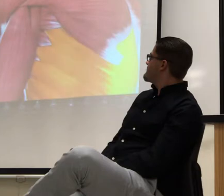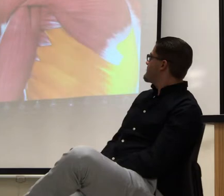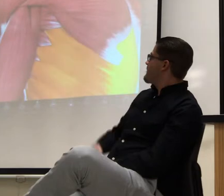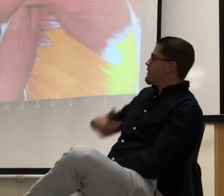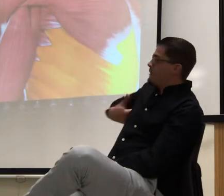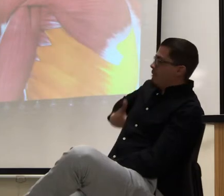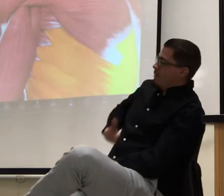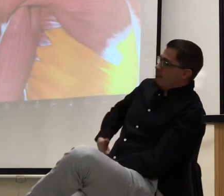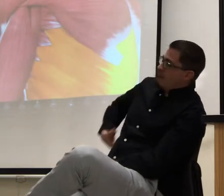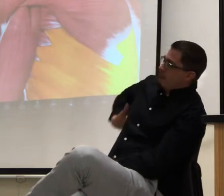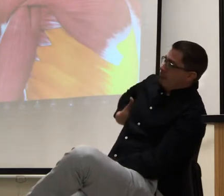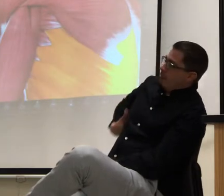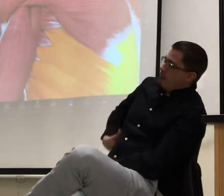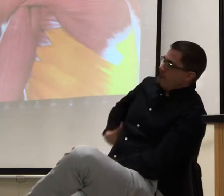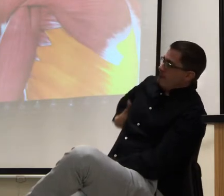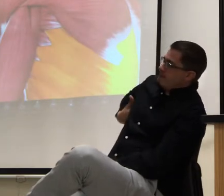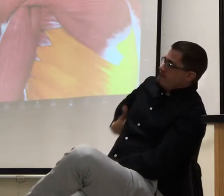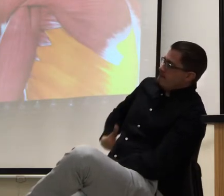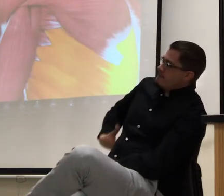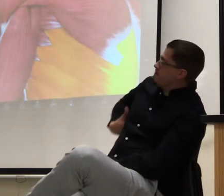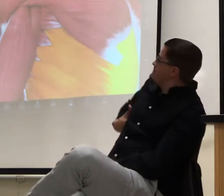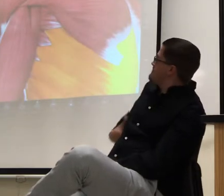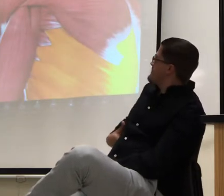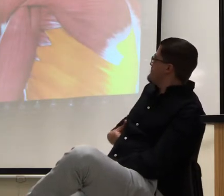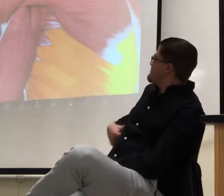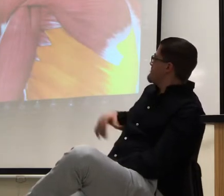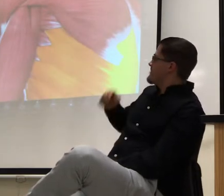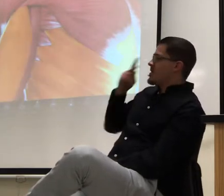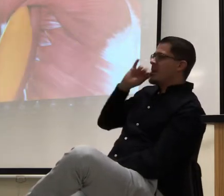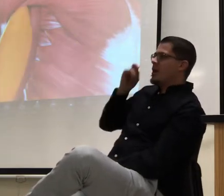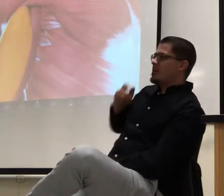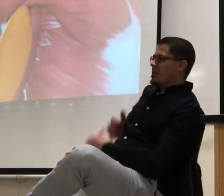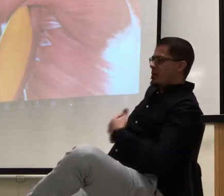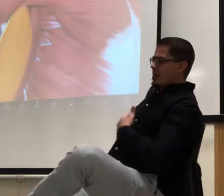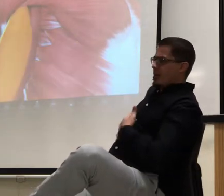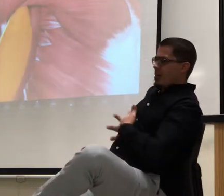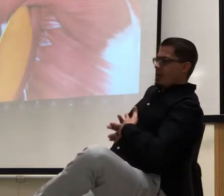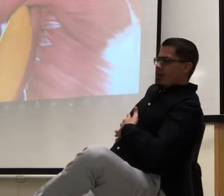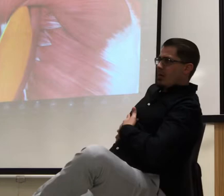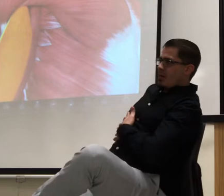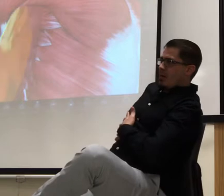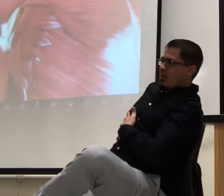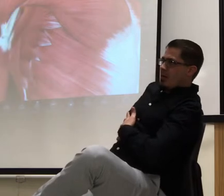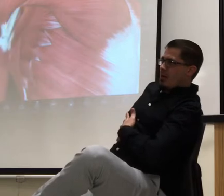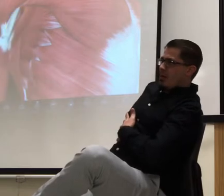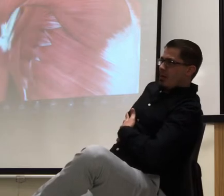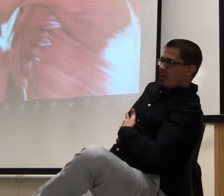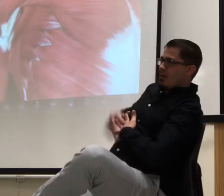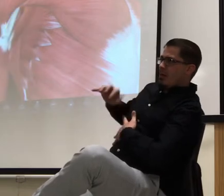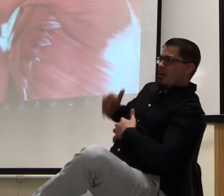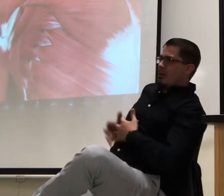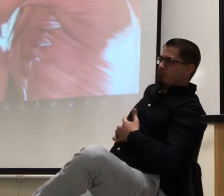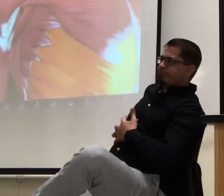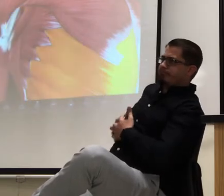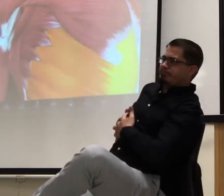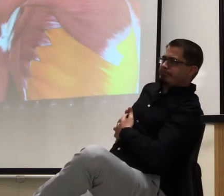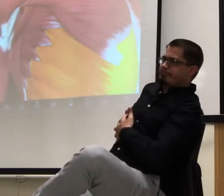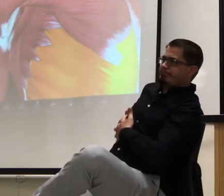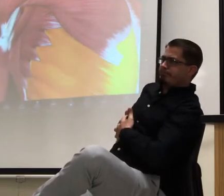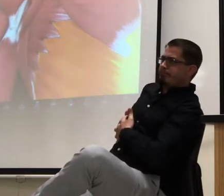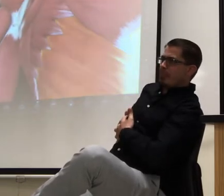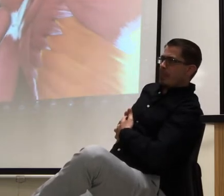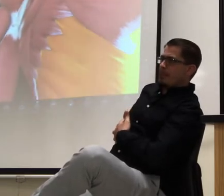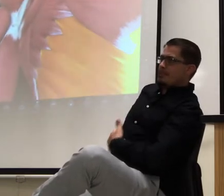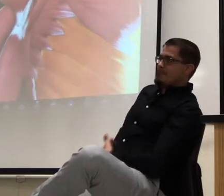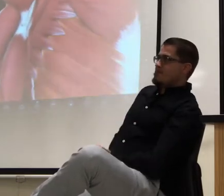There's external abdominal oblique. You see how it's interdigitated with the serratus anterior? Let me hide that. Hide you.